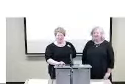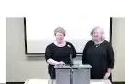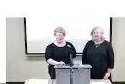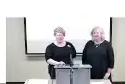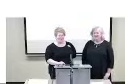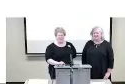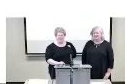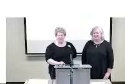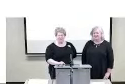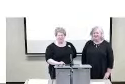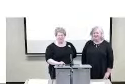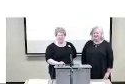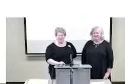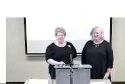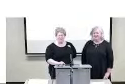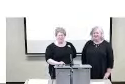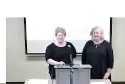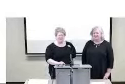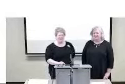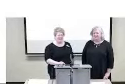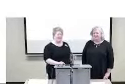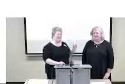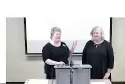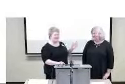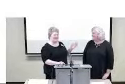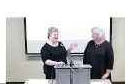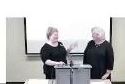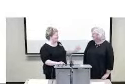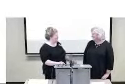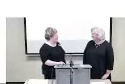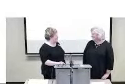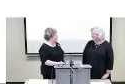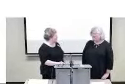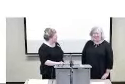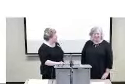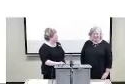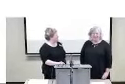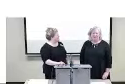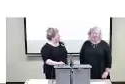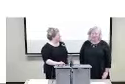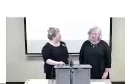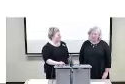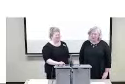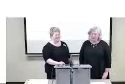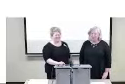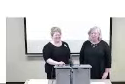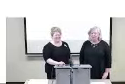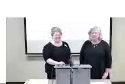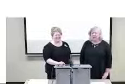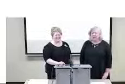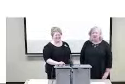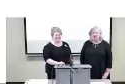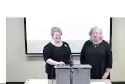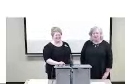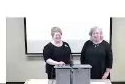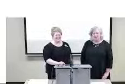students all along the way their college career this is my friend and colleague dr walter yes i'm dr angela waltrip i'm the